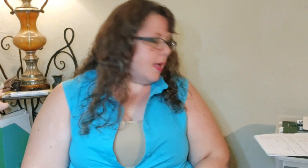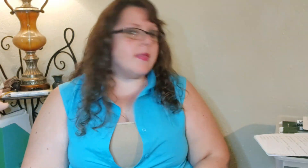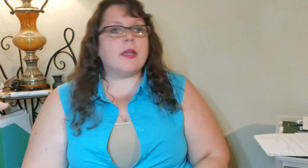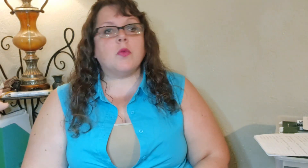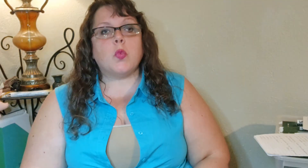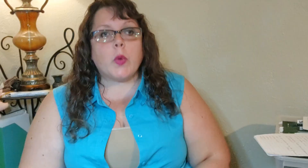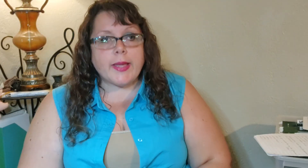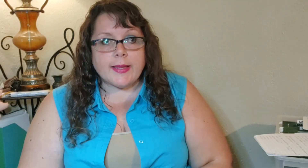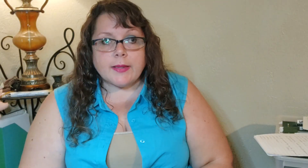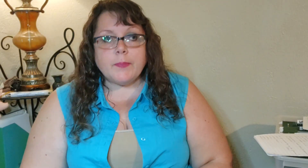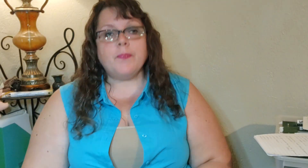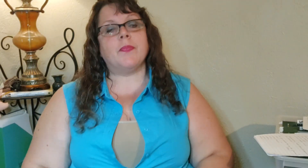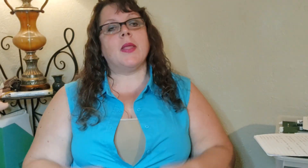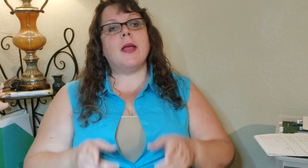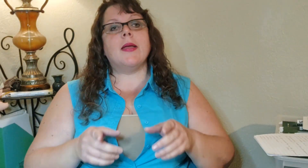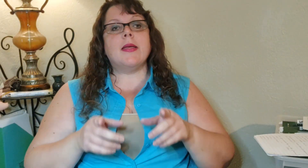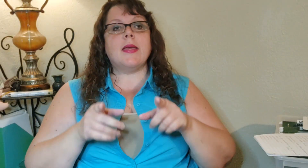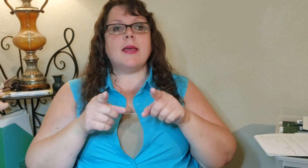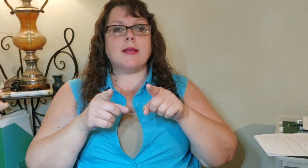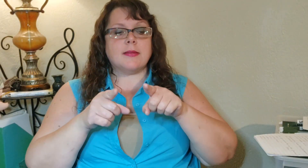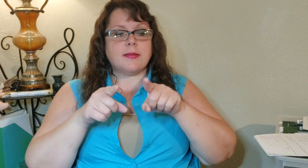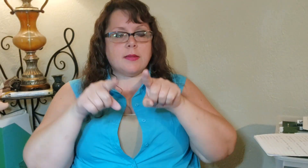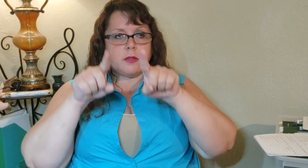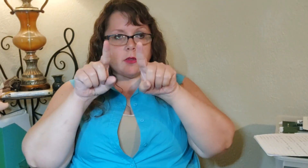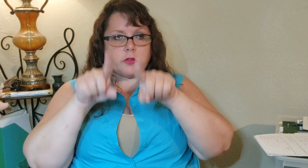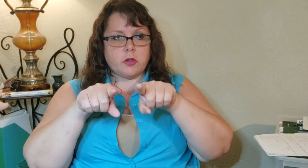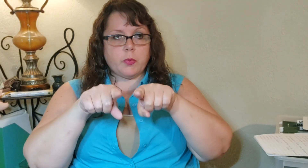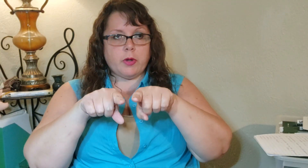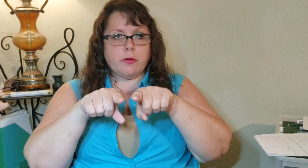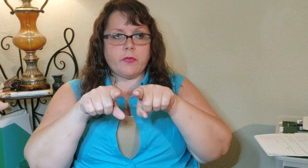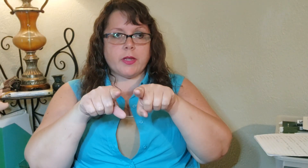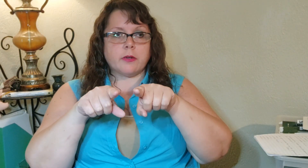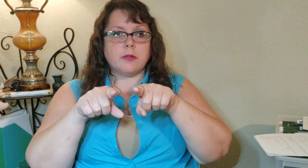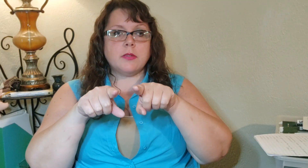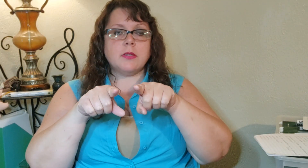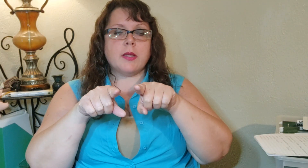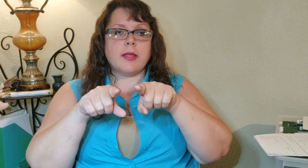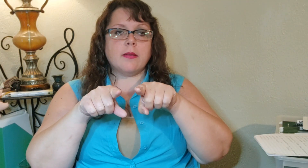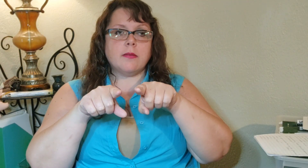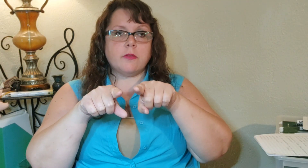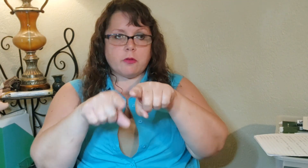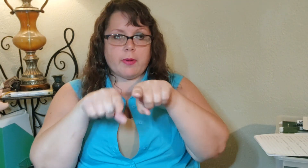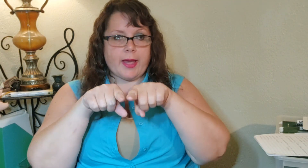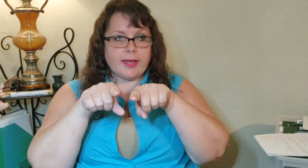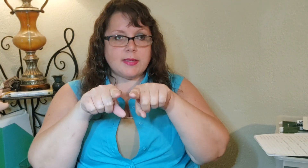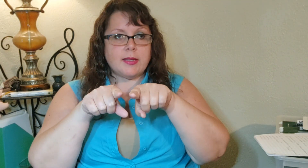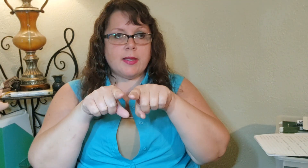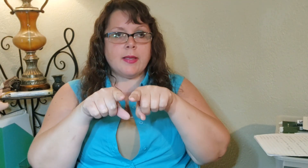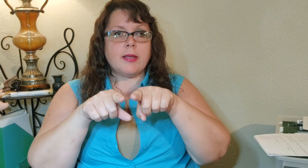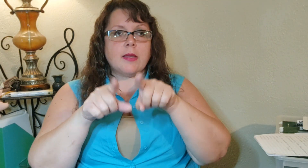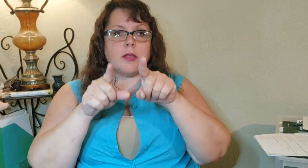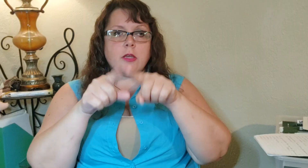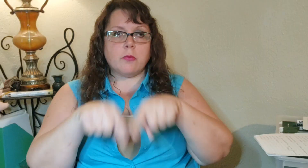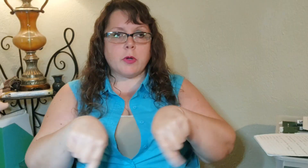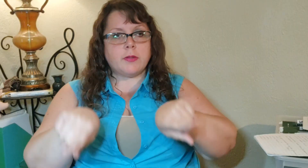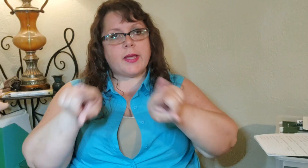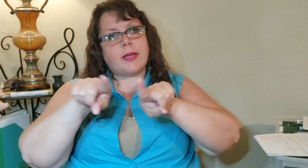And then when is your two pointer fingers direct, and then you rotate